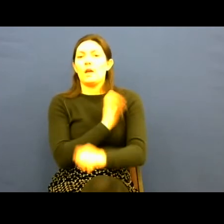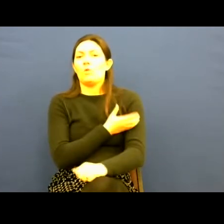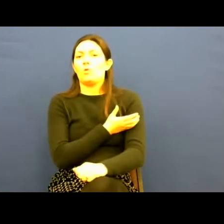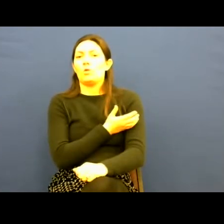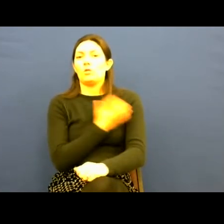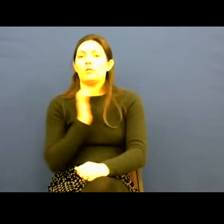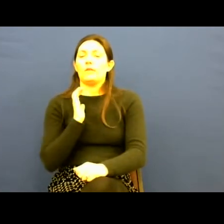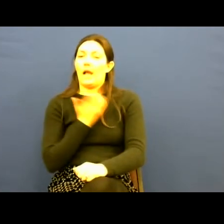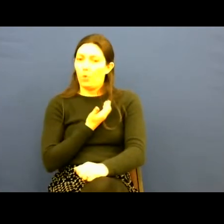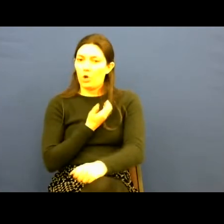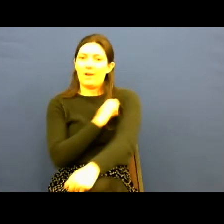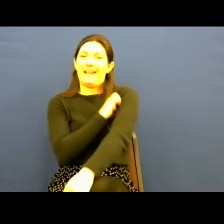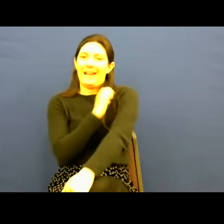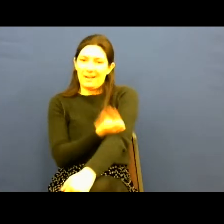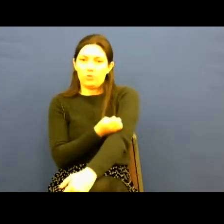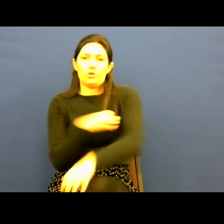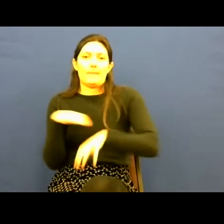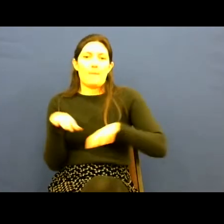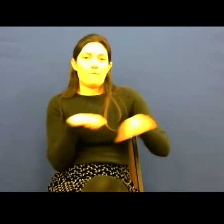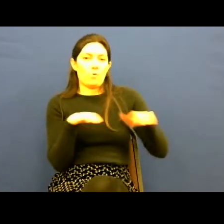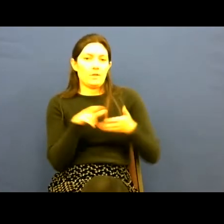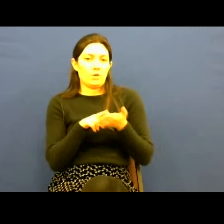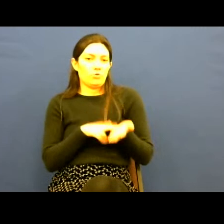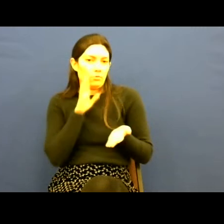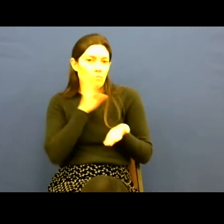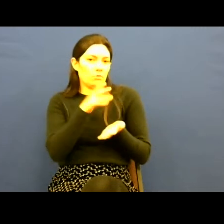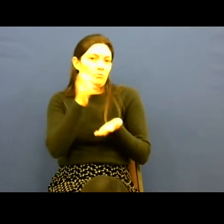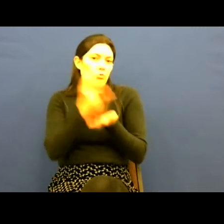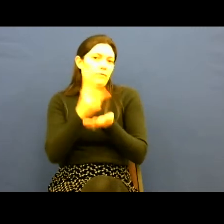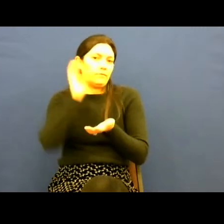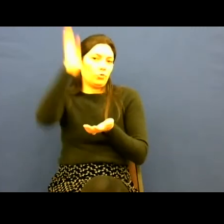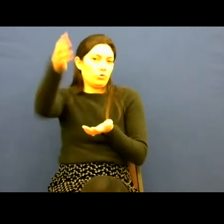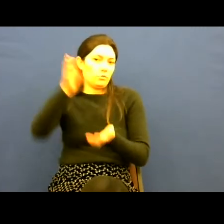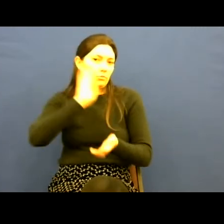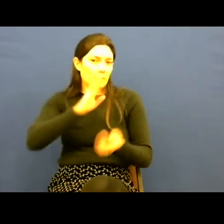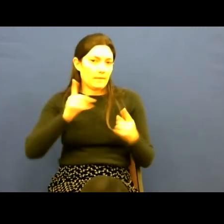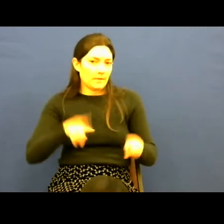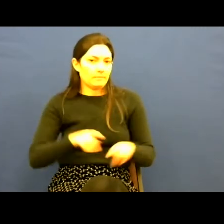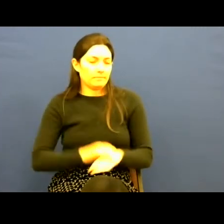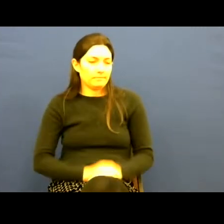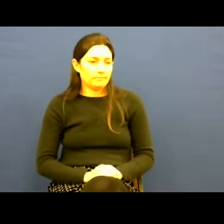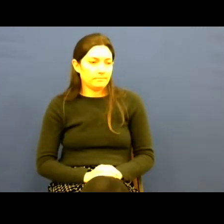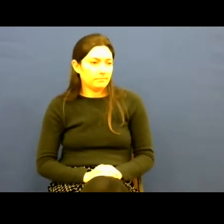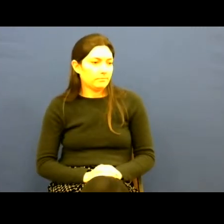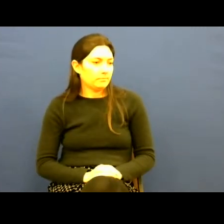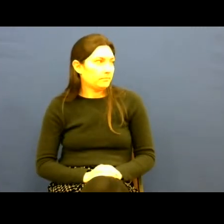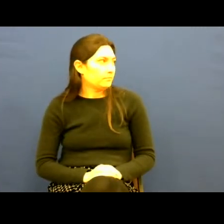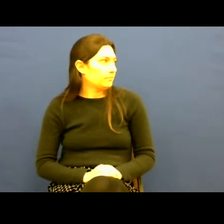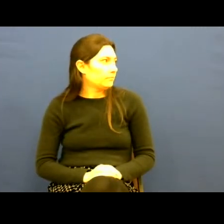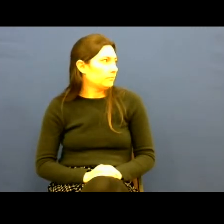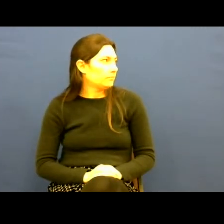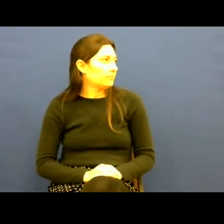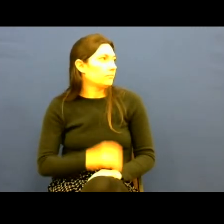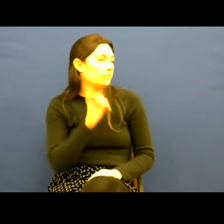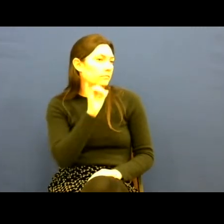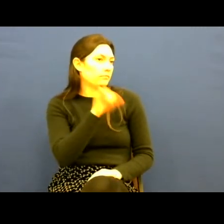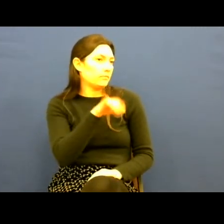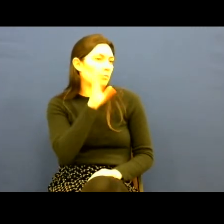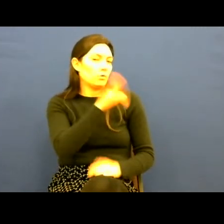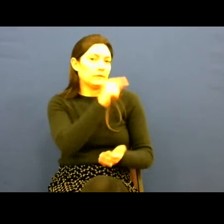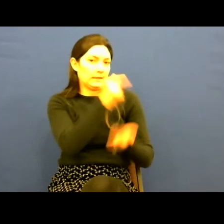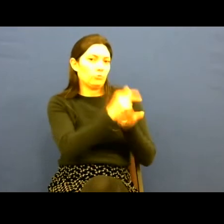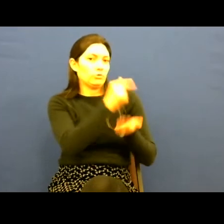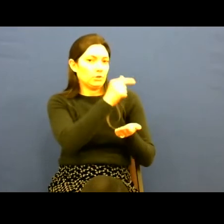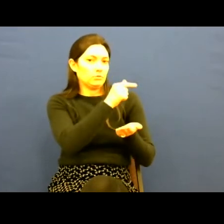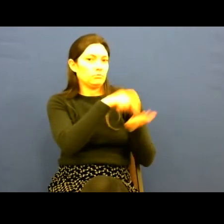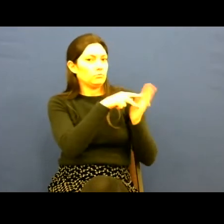contract that we will be approving in the future that basically guarantees